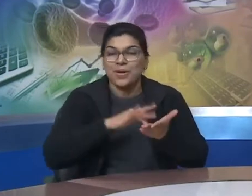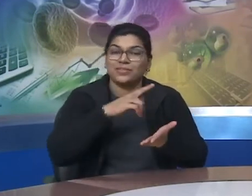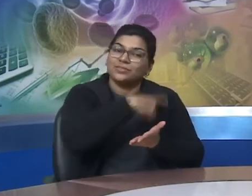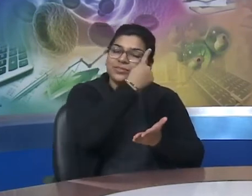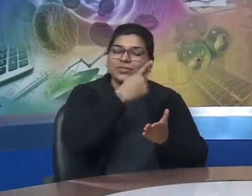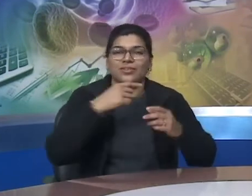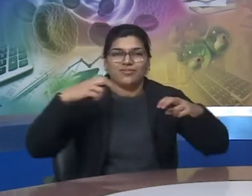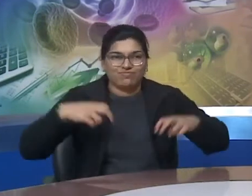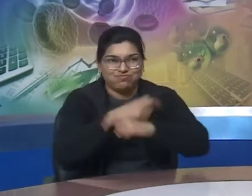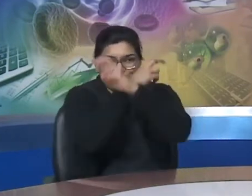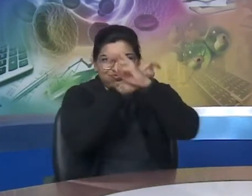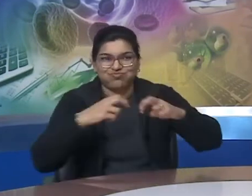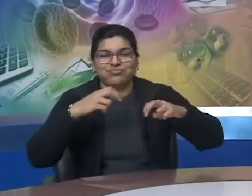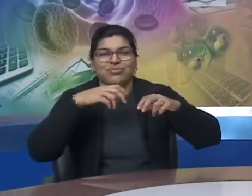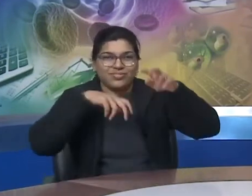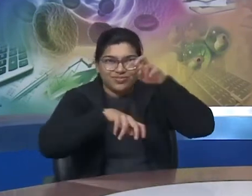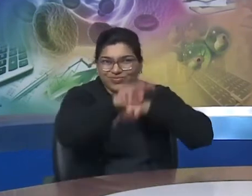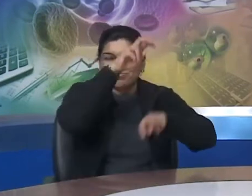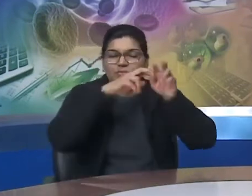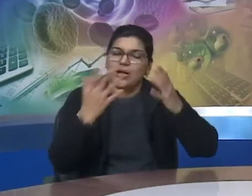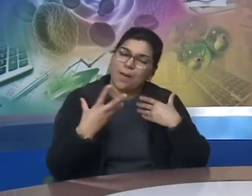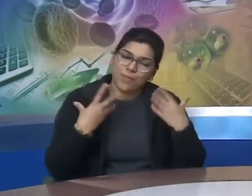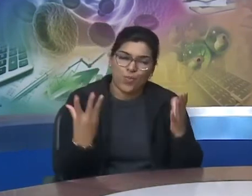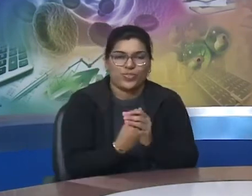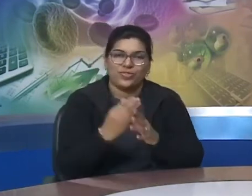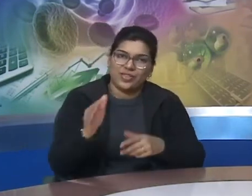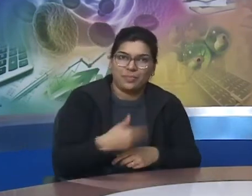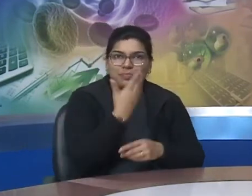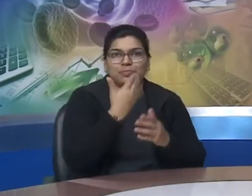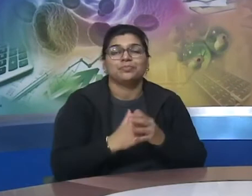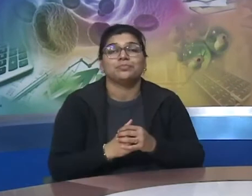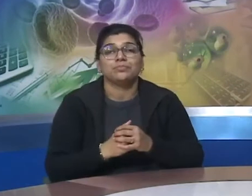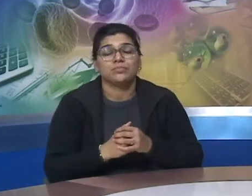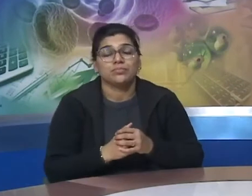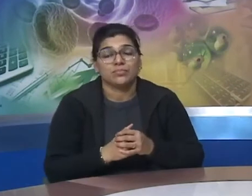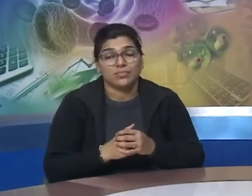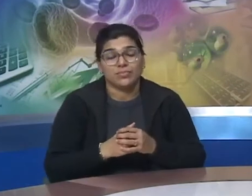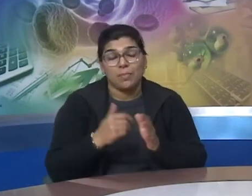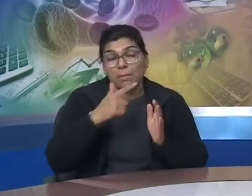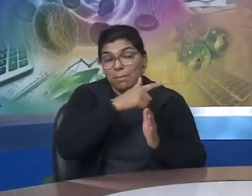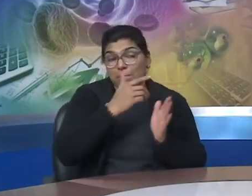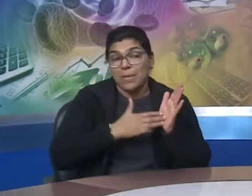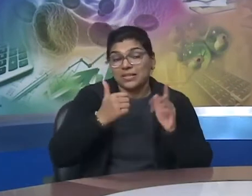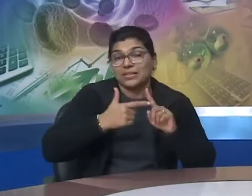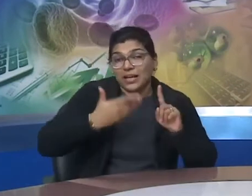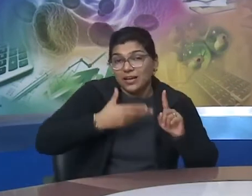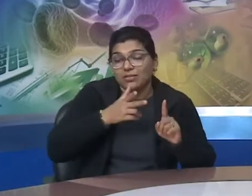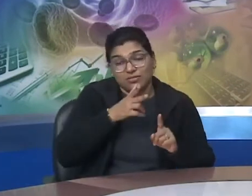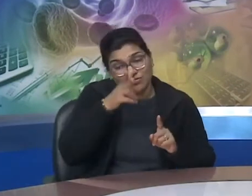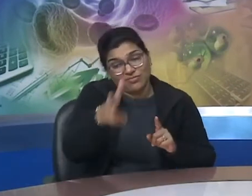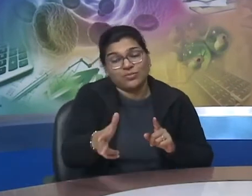You must realize that human beings, for